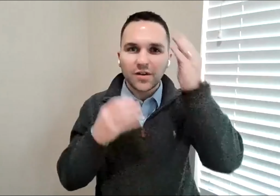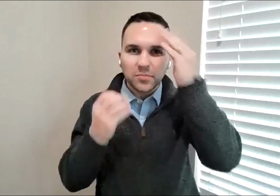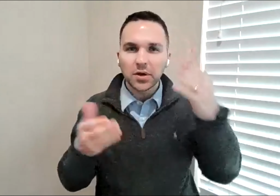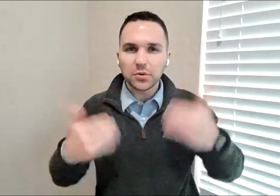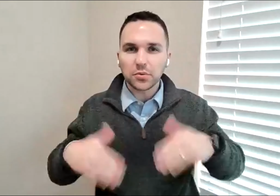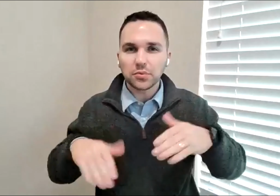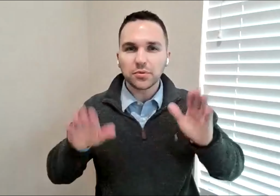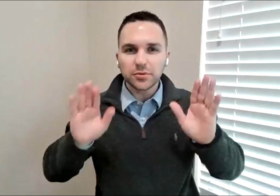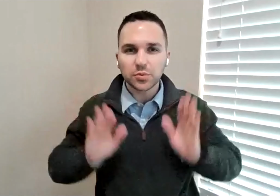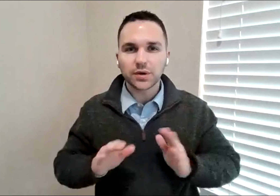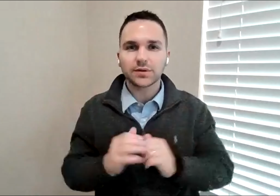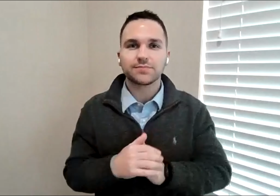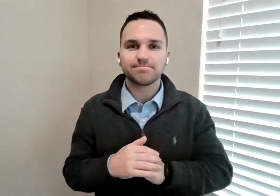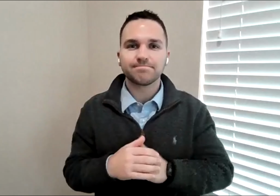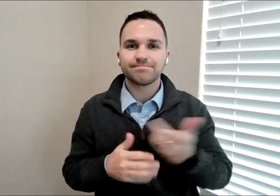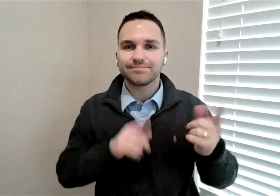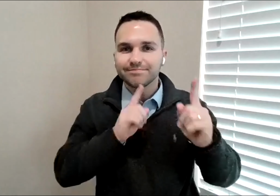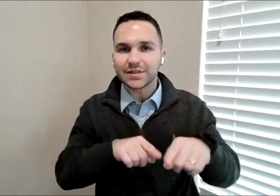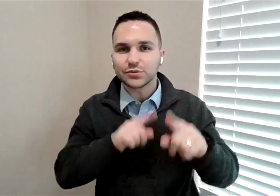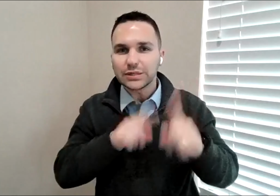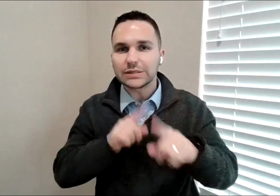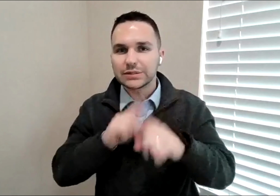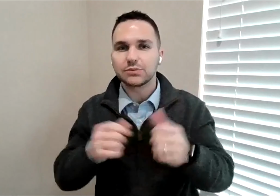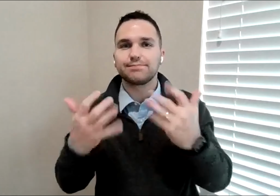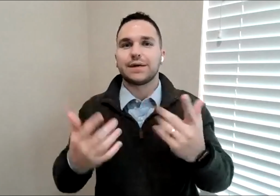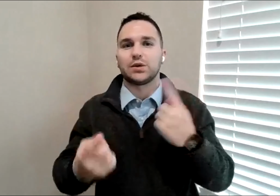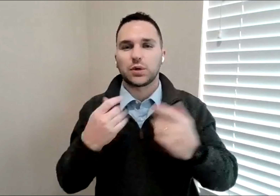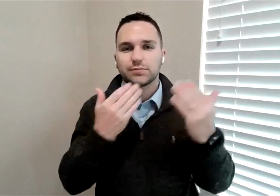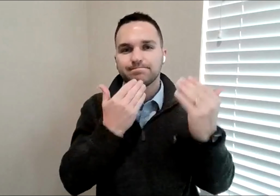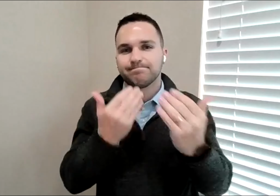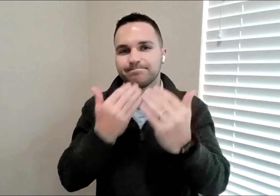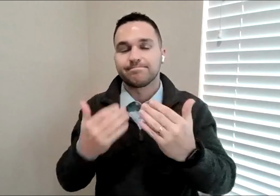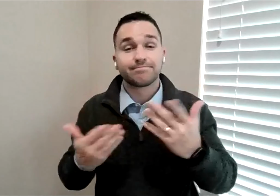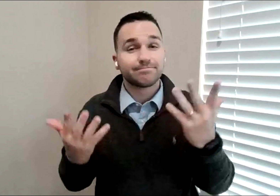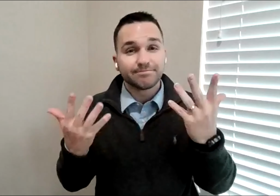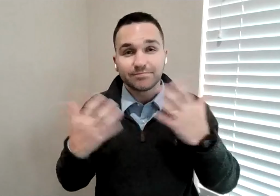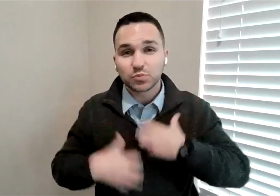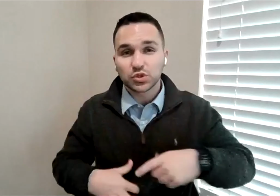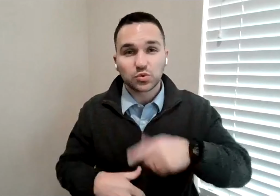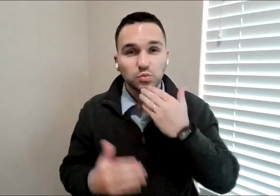presentations, and answers to so many questions today. So I wish you all well.